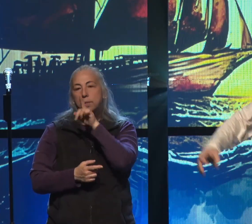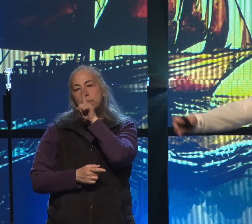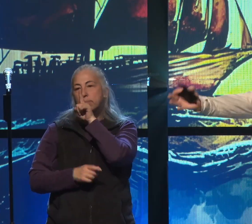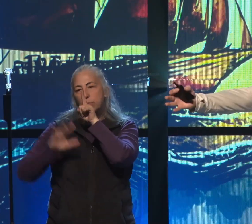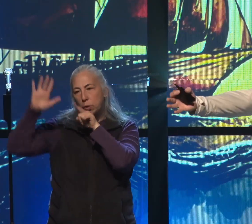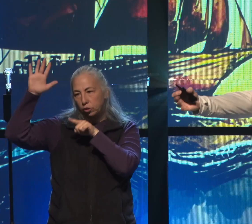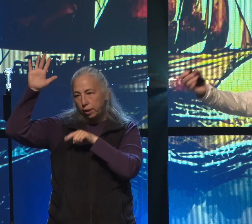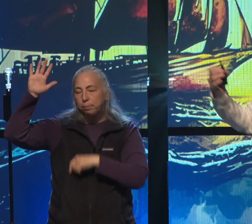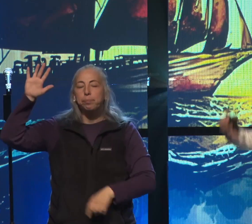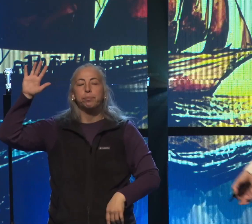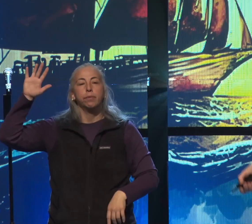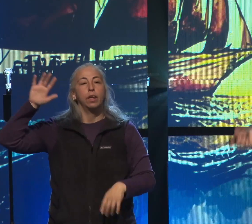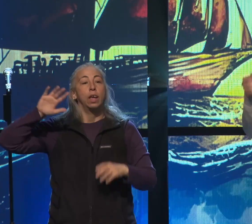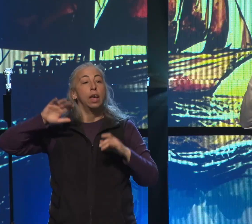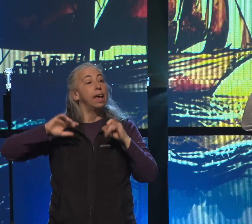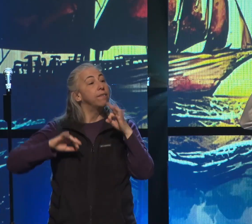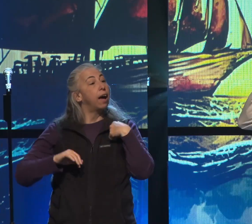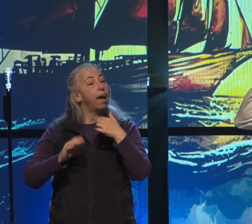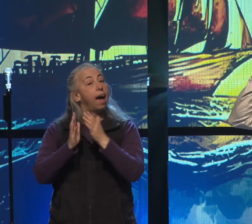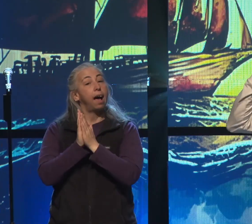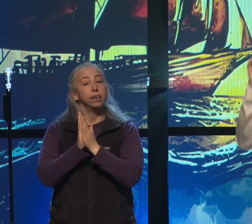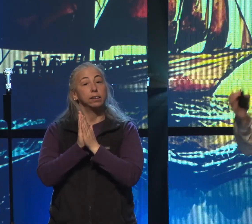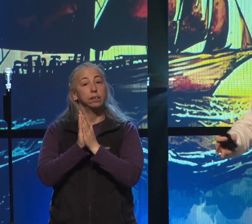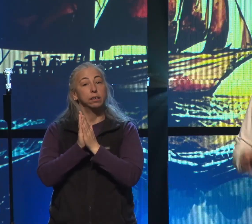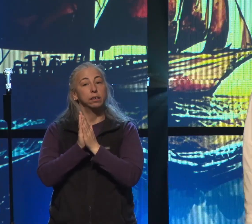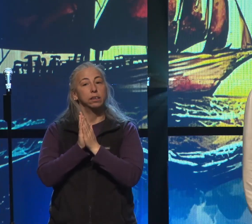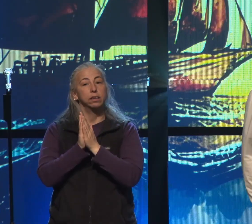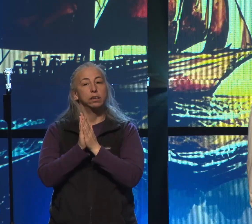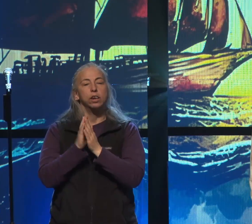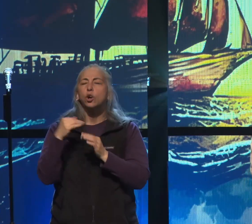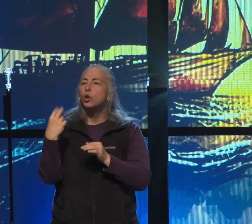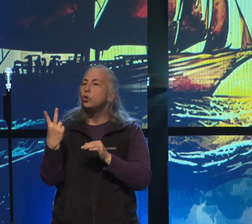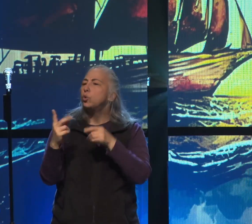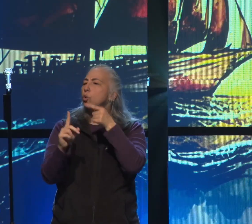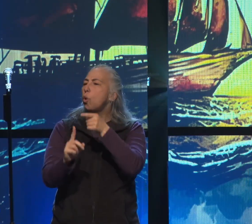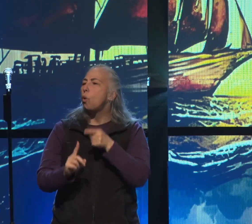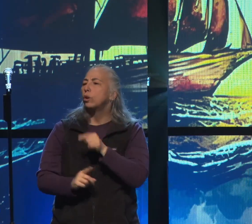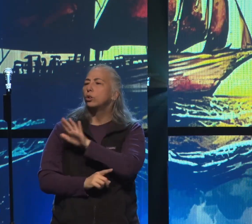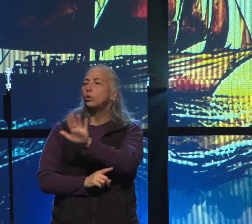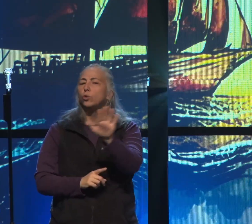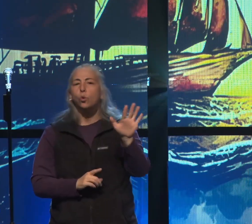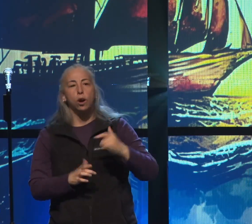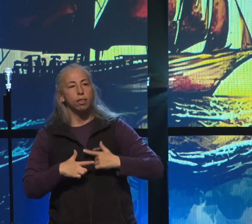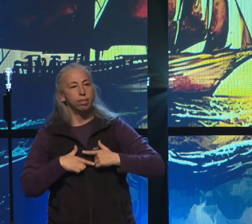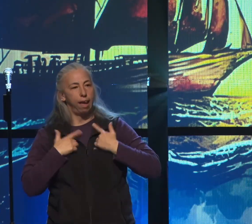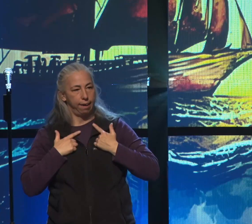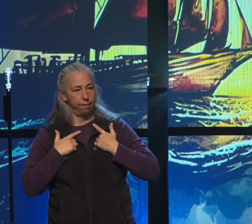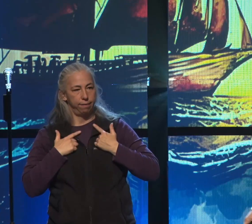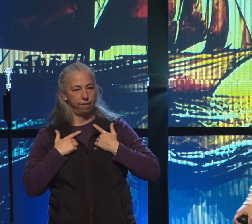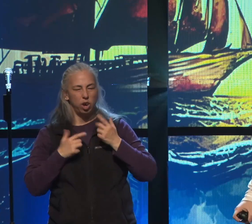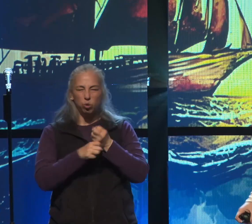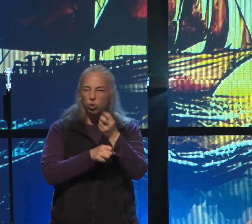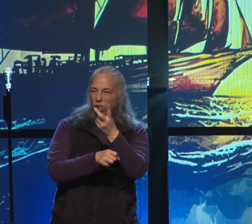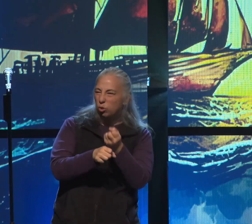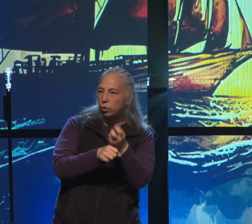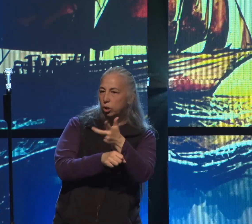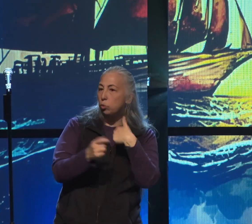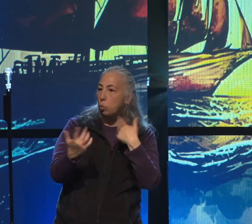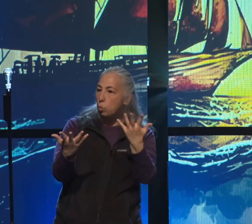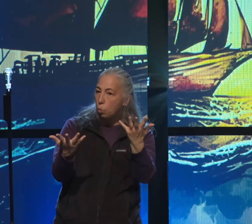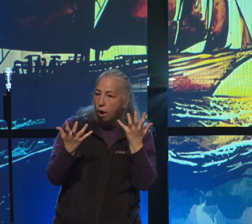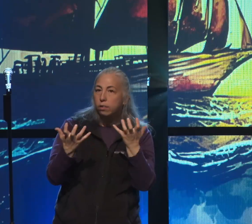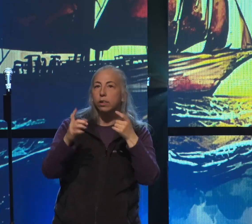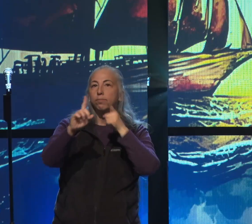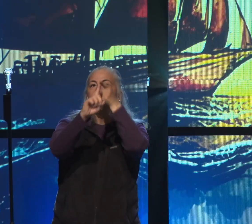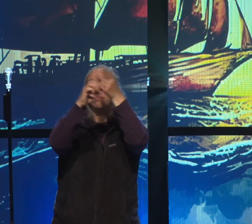hand, but if I were to say to you right now, what's like 2 goals that you have in your life that you want to accomplish in the next 2 to 3 years? Could you answer that